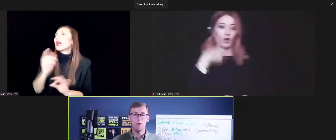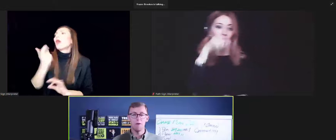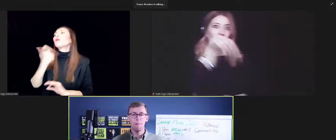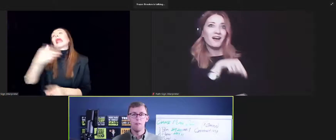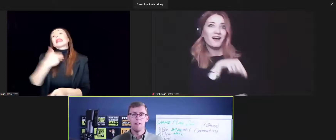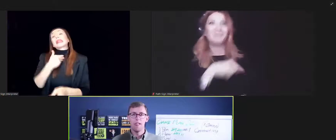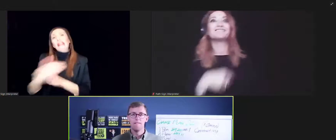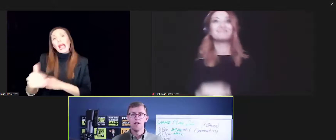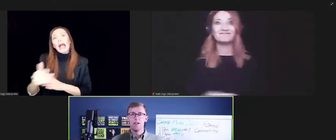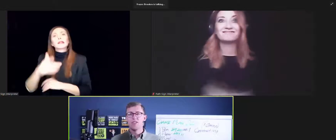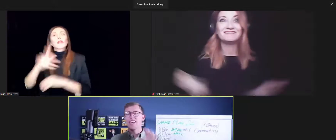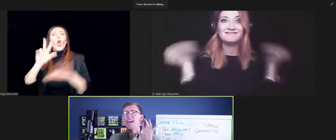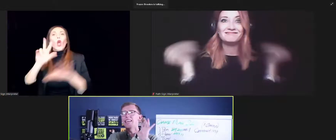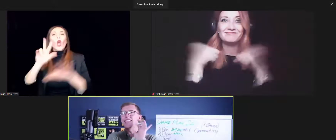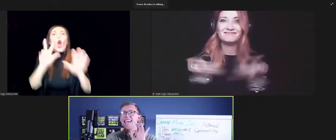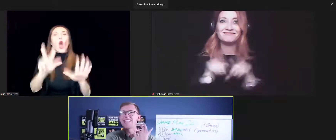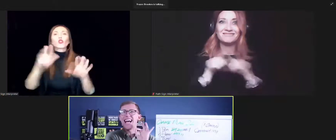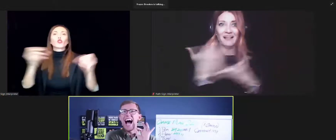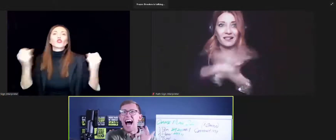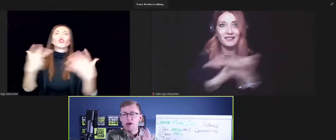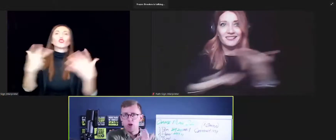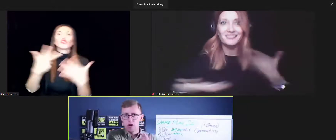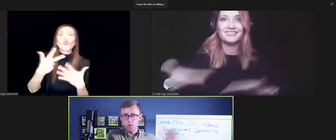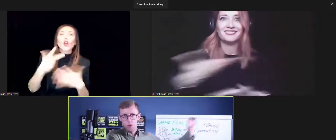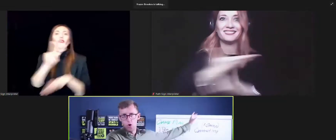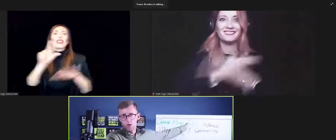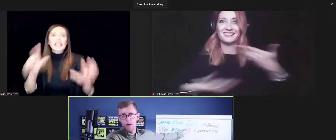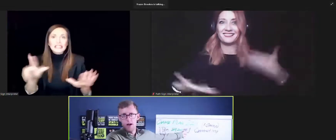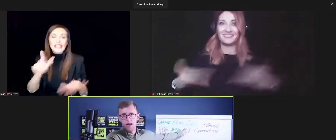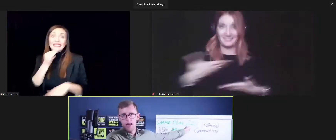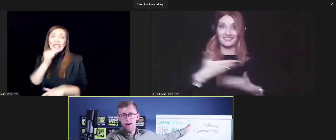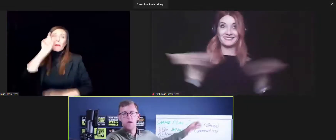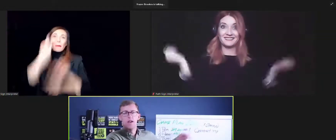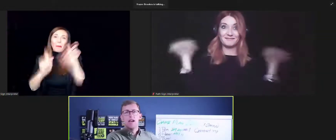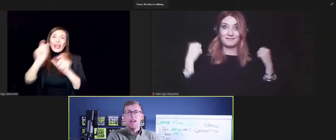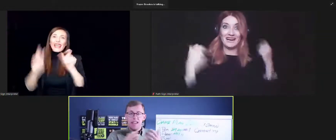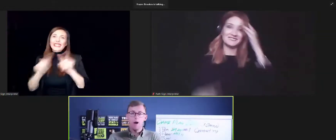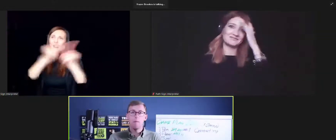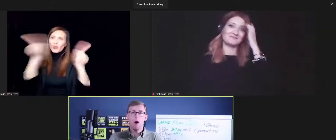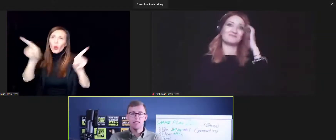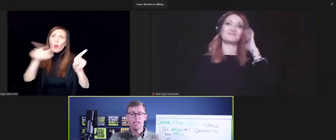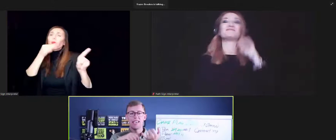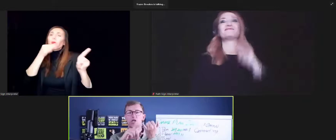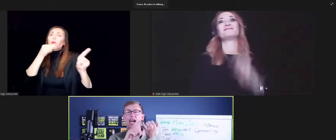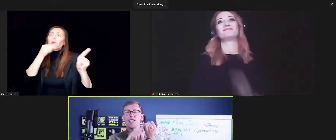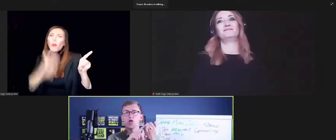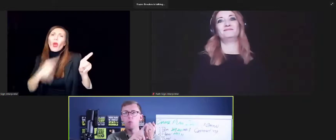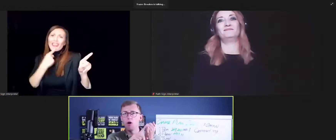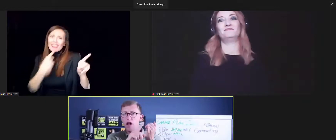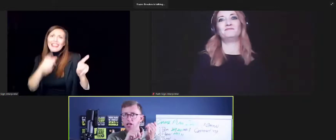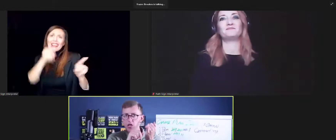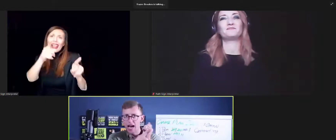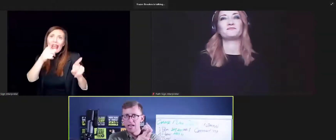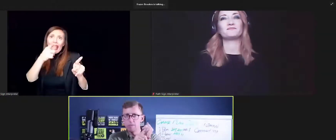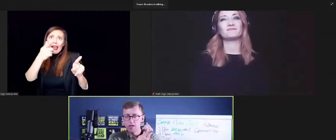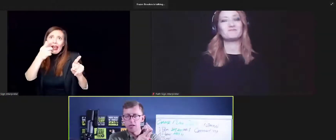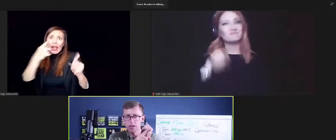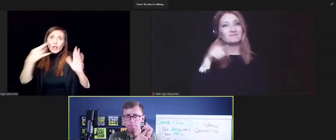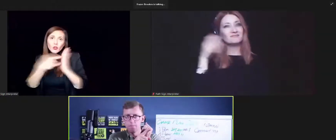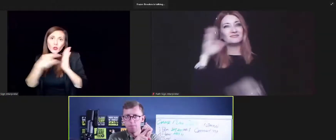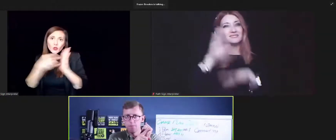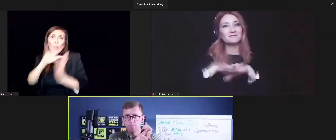shout people out. The key to getting action, which we talked about earlier, in network marketing is set someone an